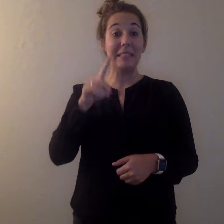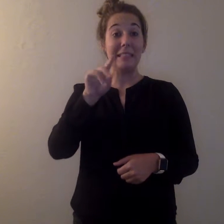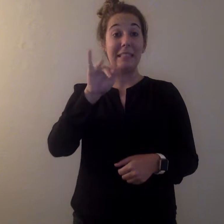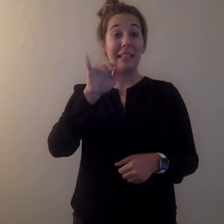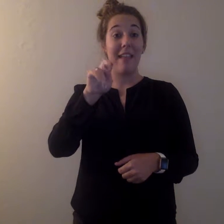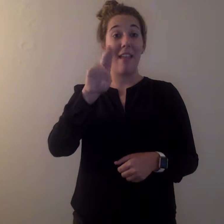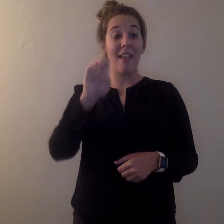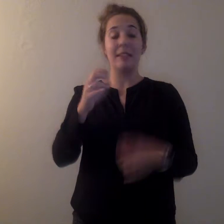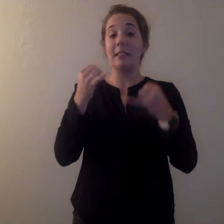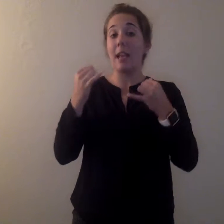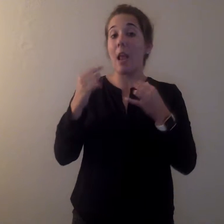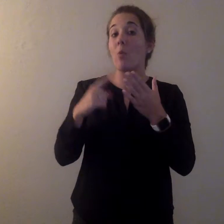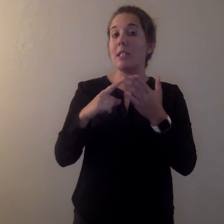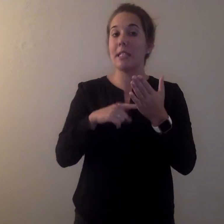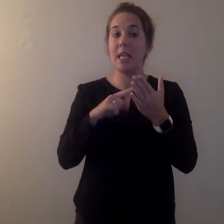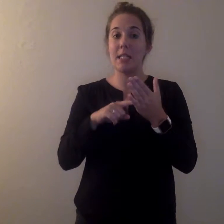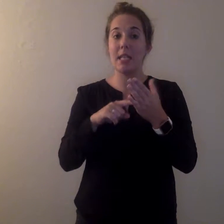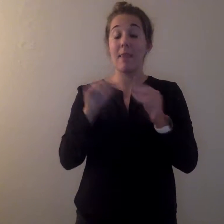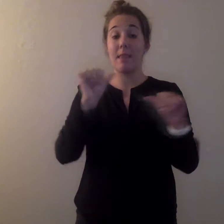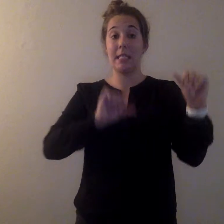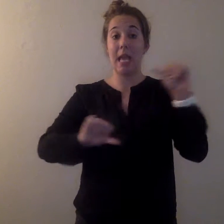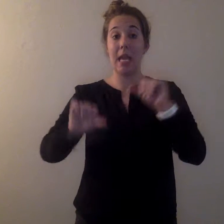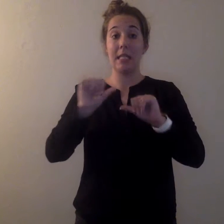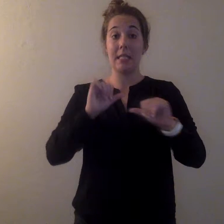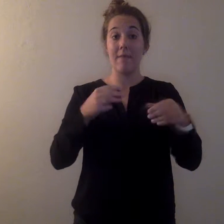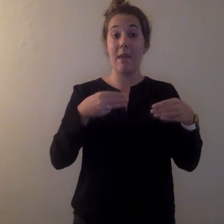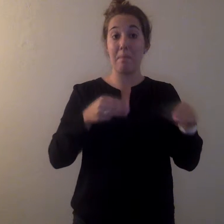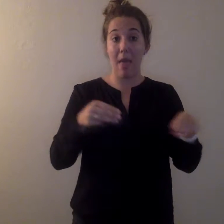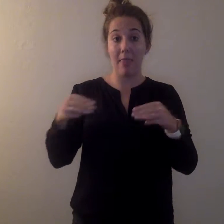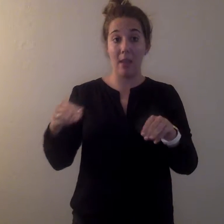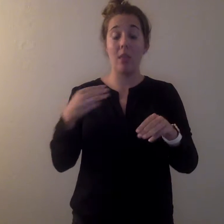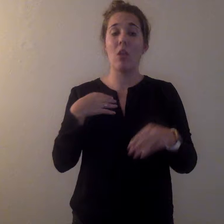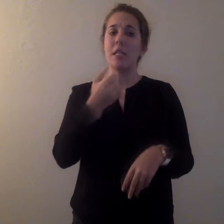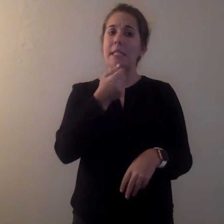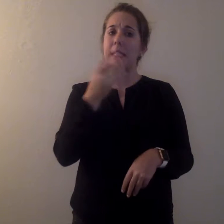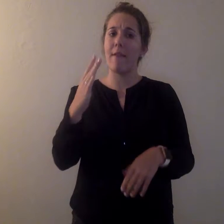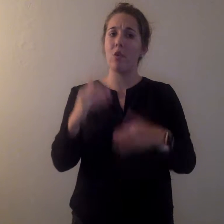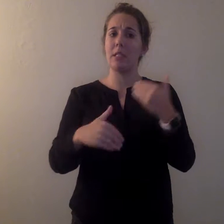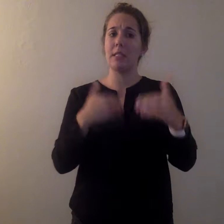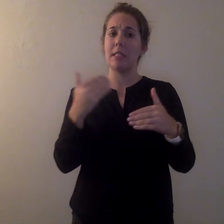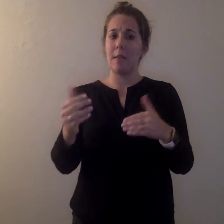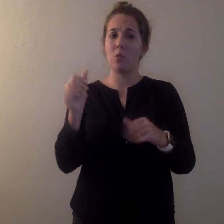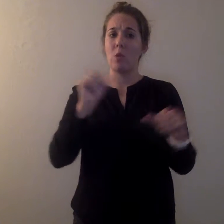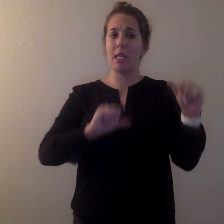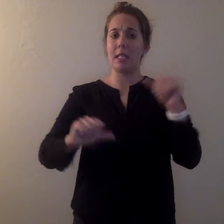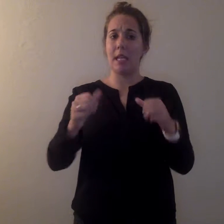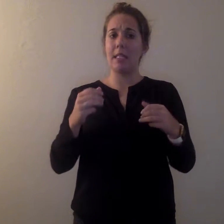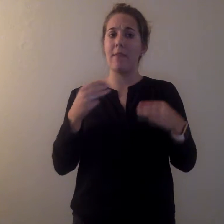discussing the scientific method. There's several steps to the scientific method that we will be going over.